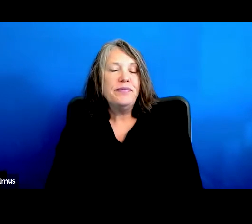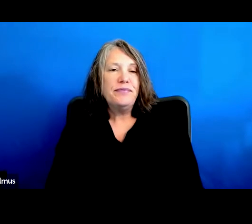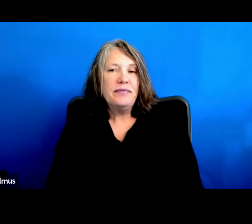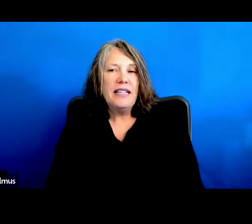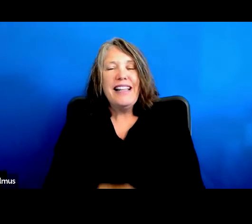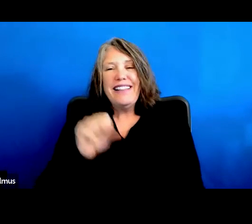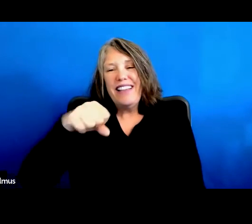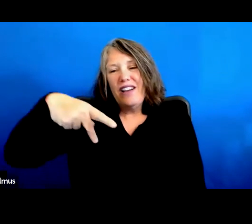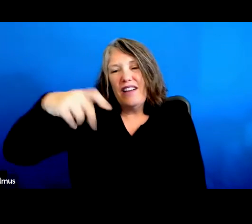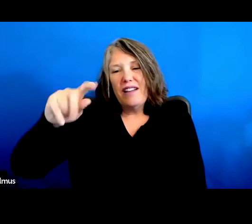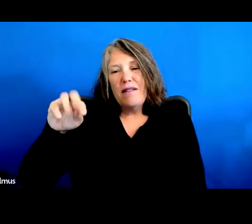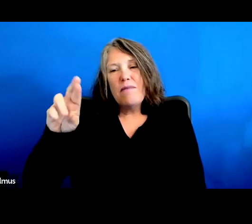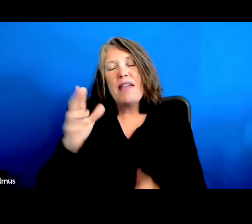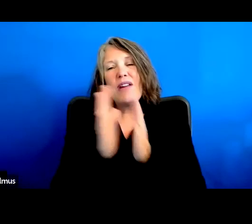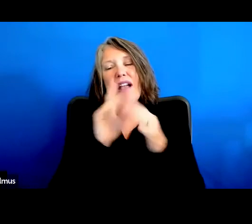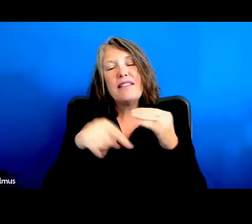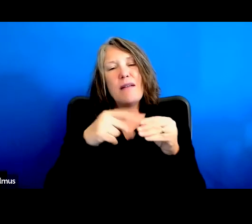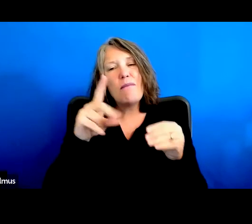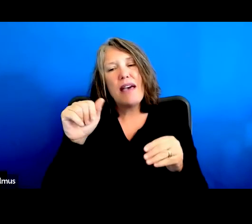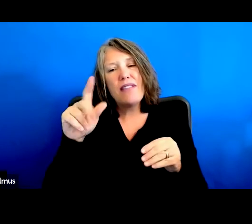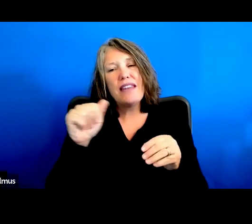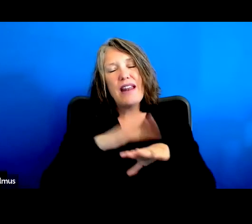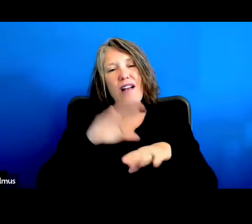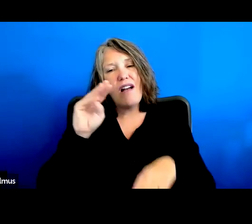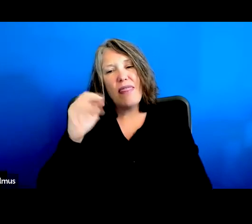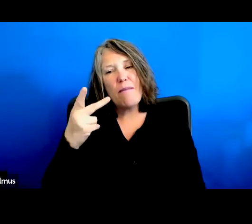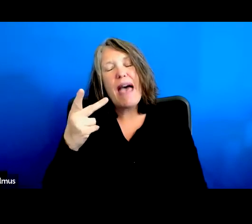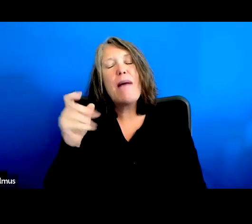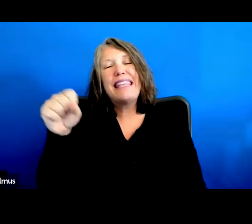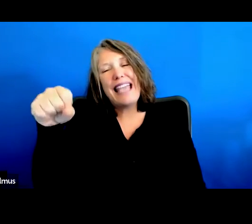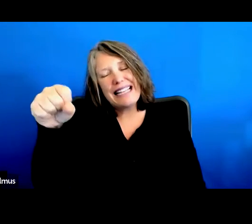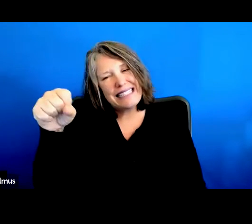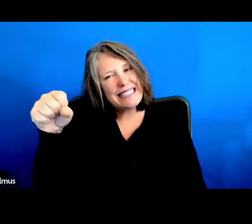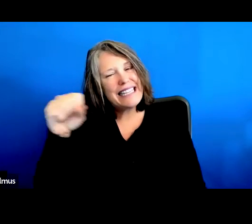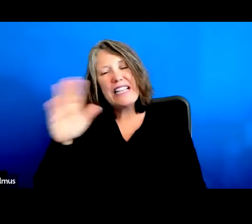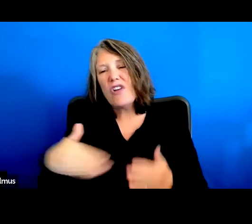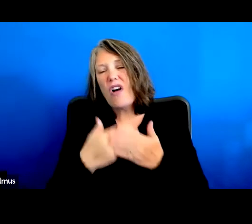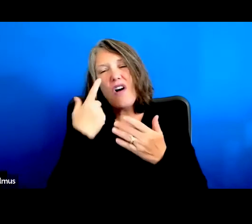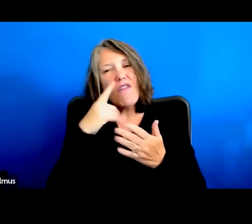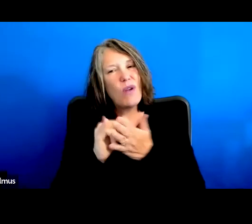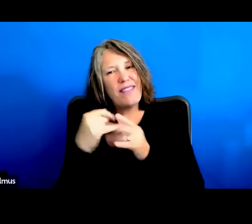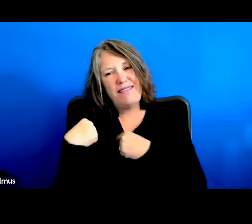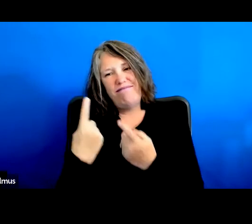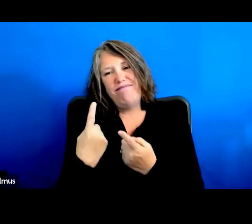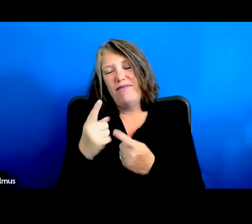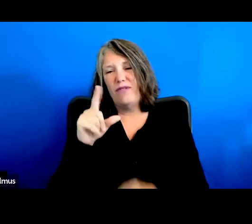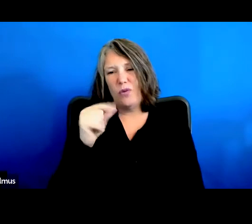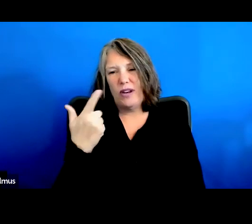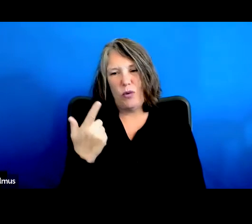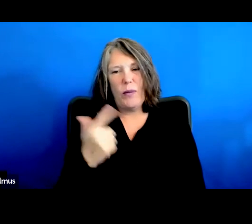Yeah, and Peter asks about the data on the maps. Yes, it's all for this last year,